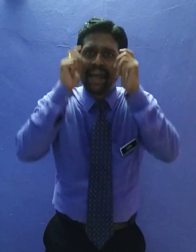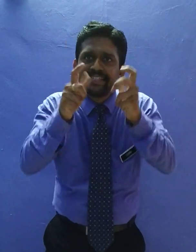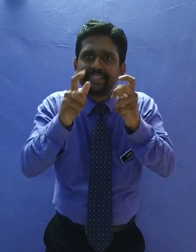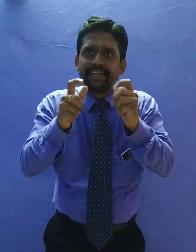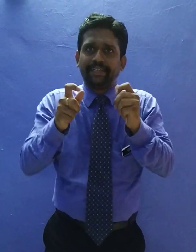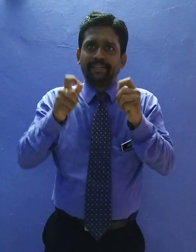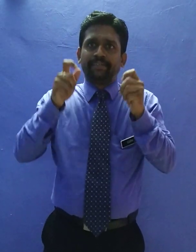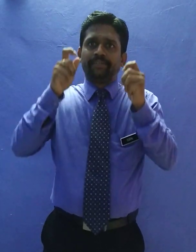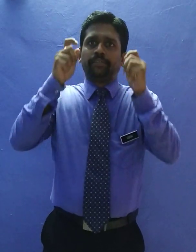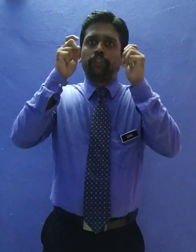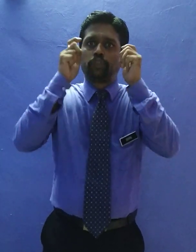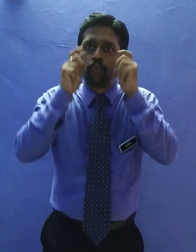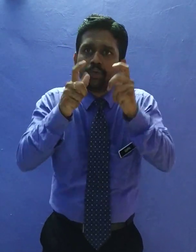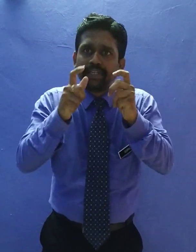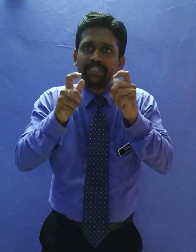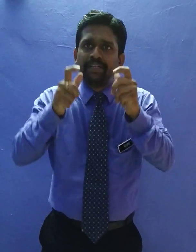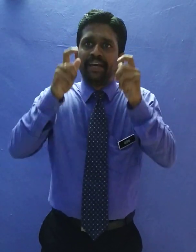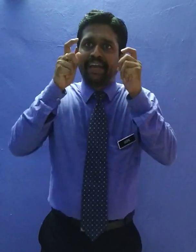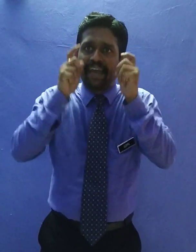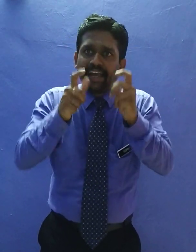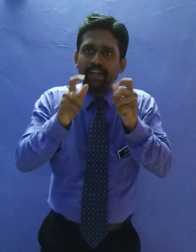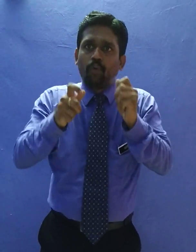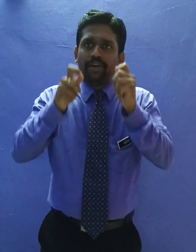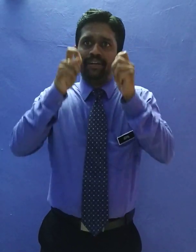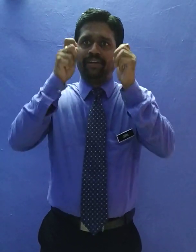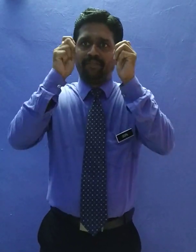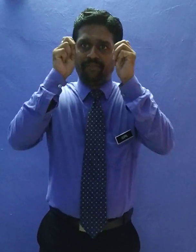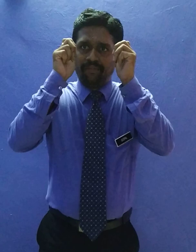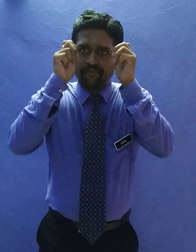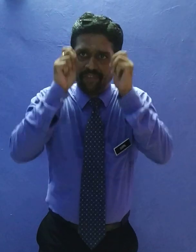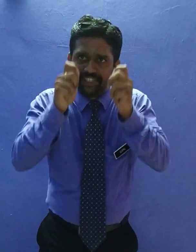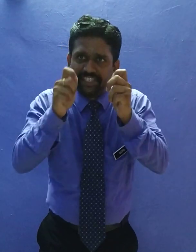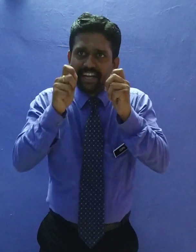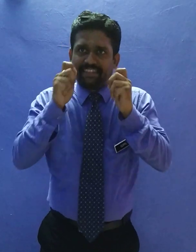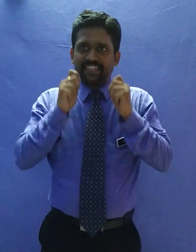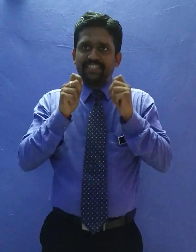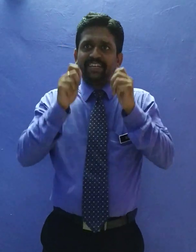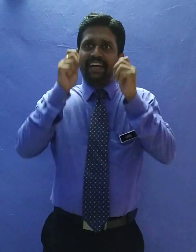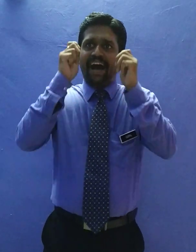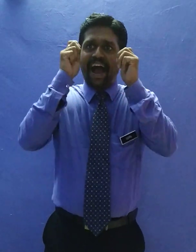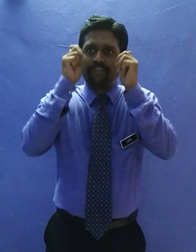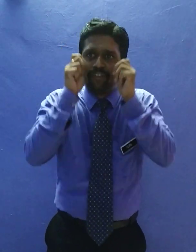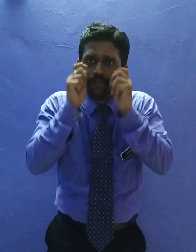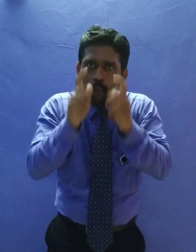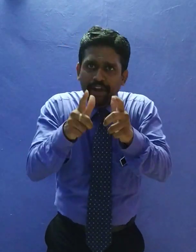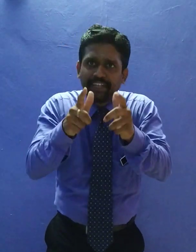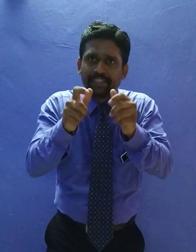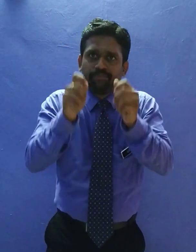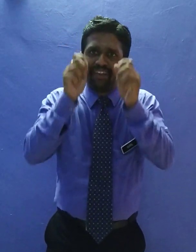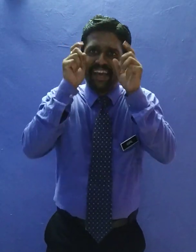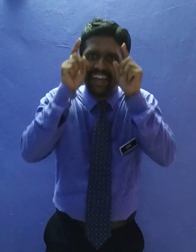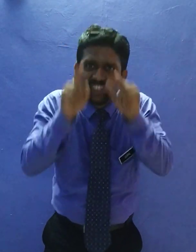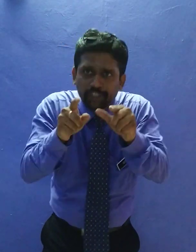As the students carry on with their task, I will monitor each